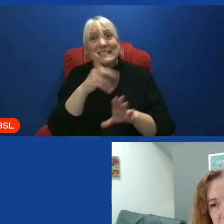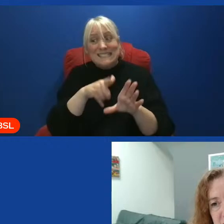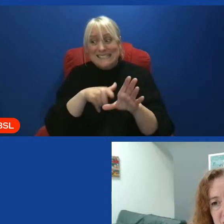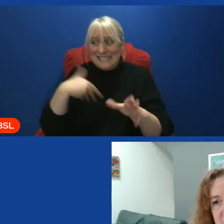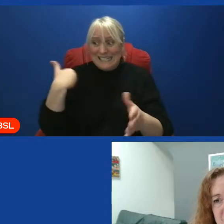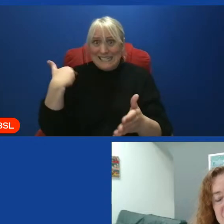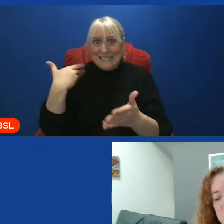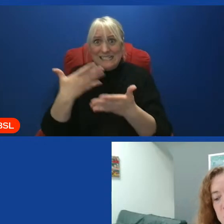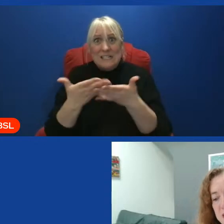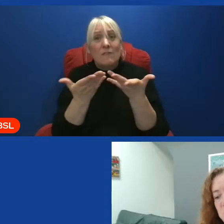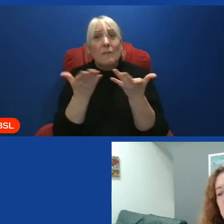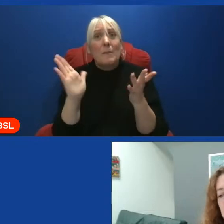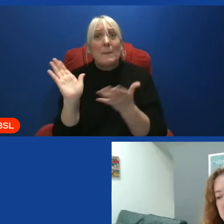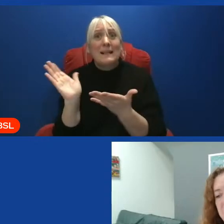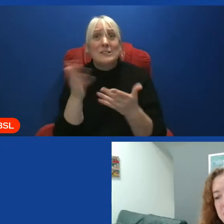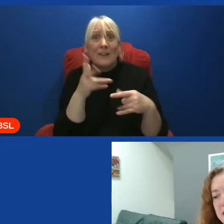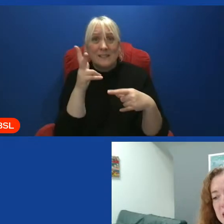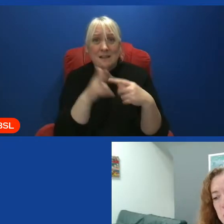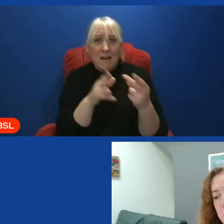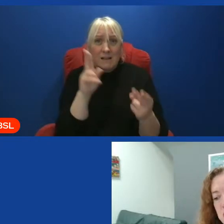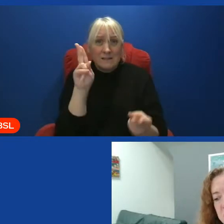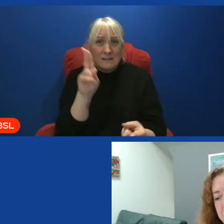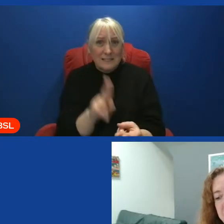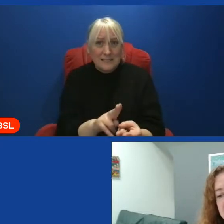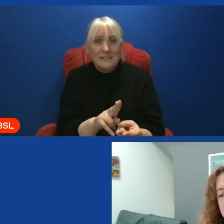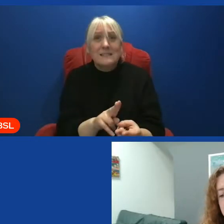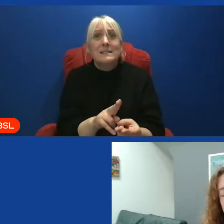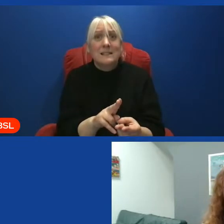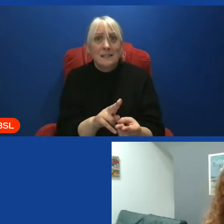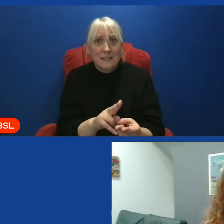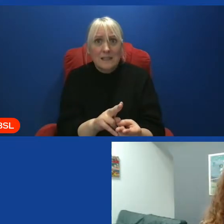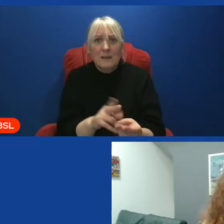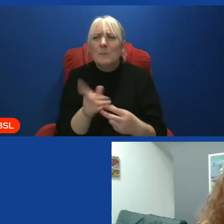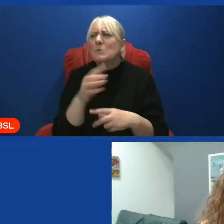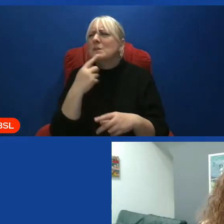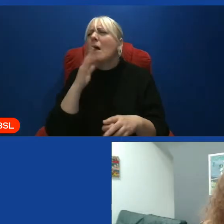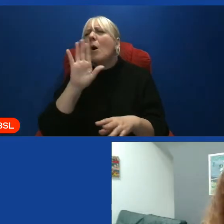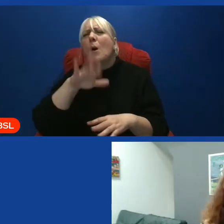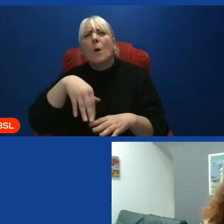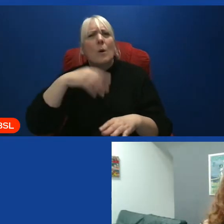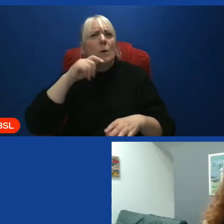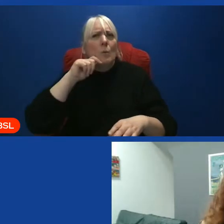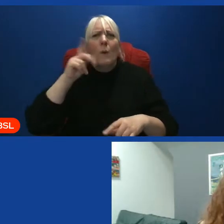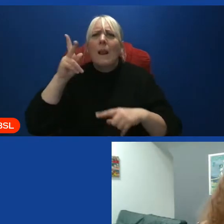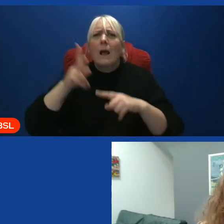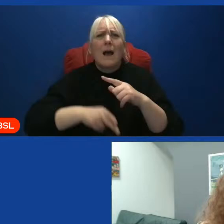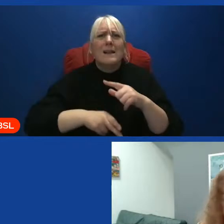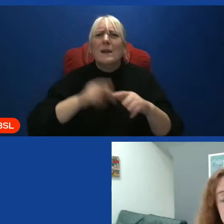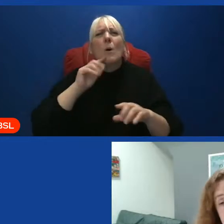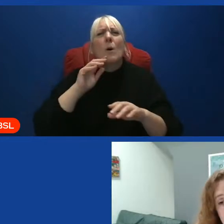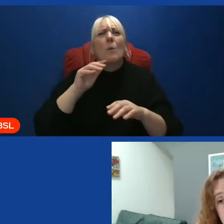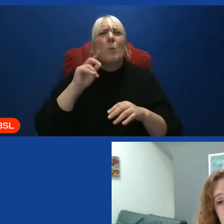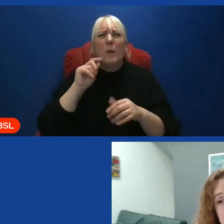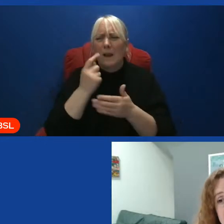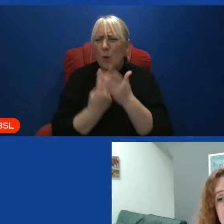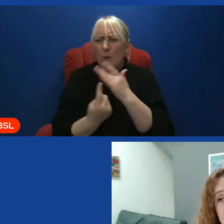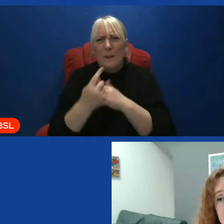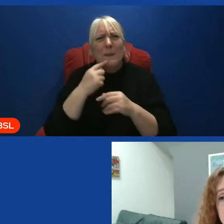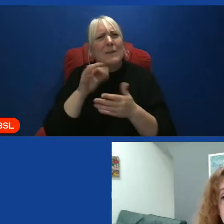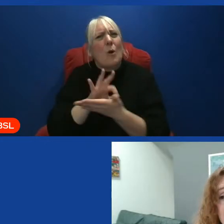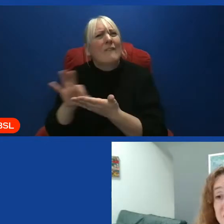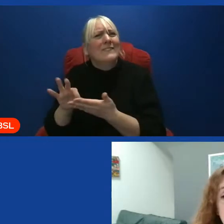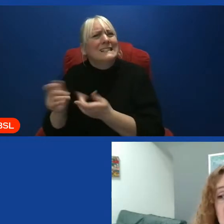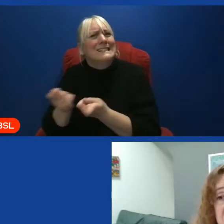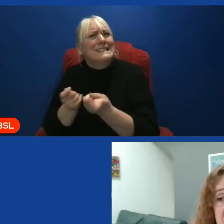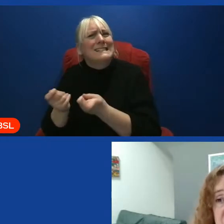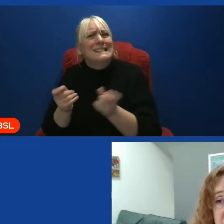public service cuts. So when we talk about we will just make cuts and they will just be to the back of house and it won't really impact on frontline